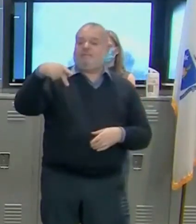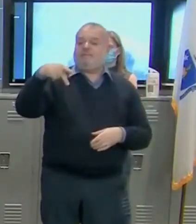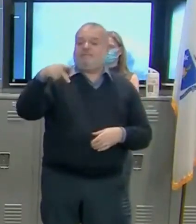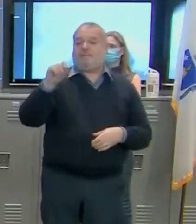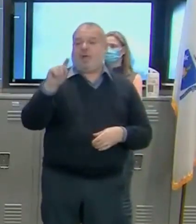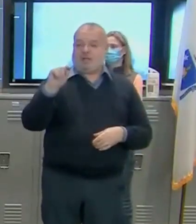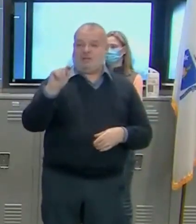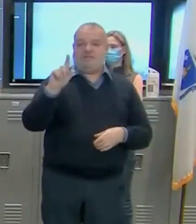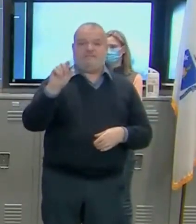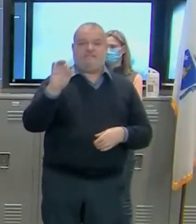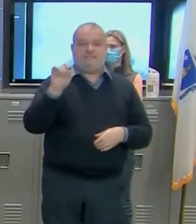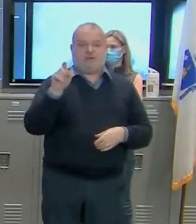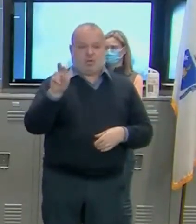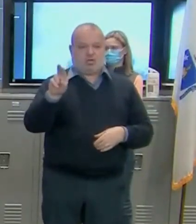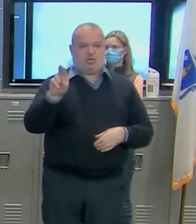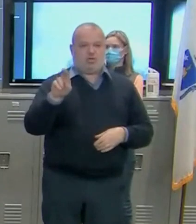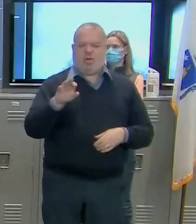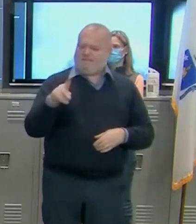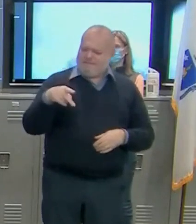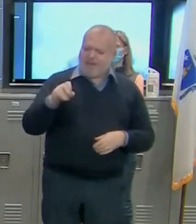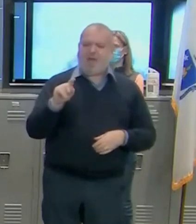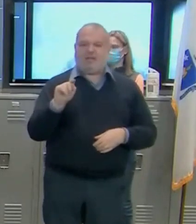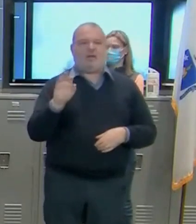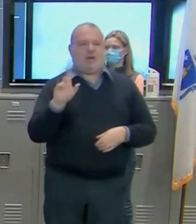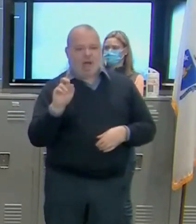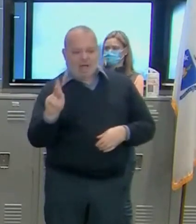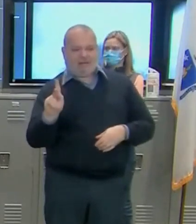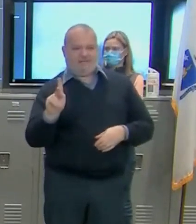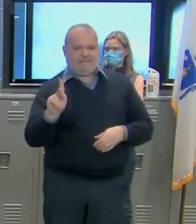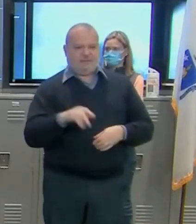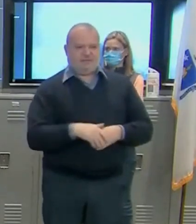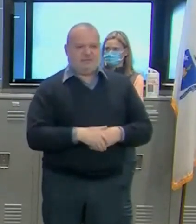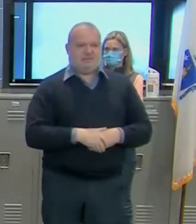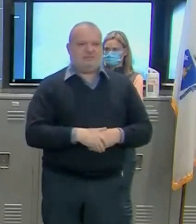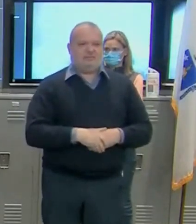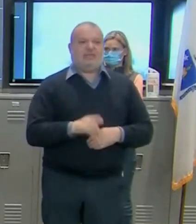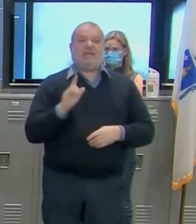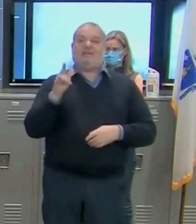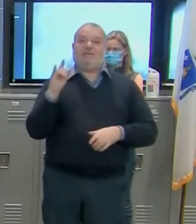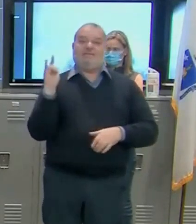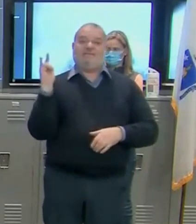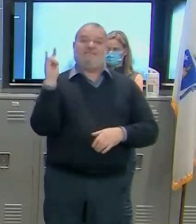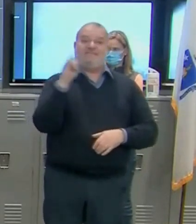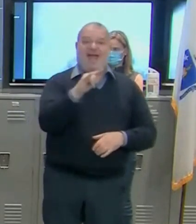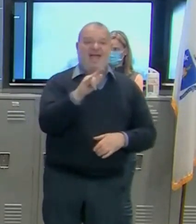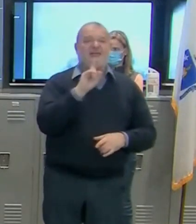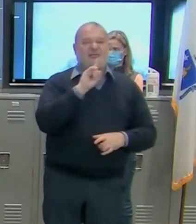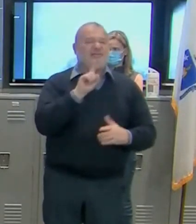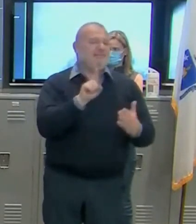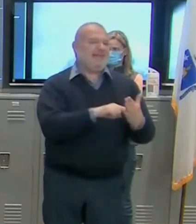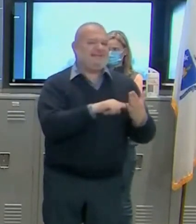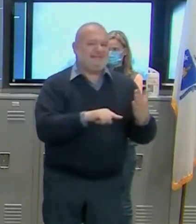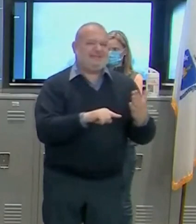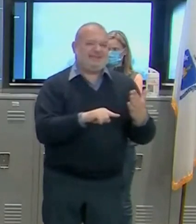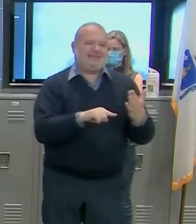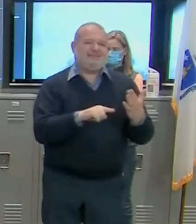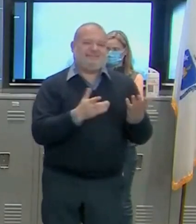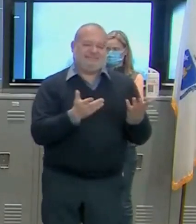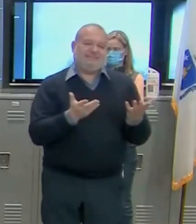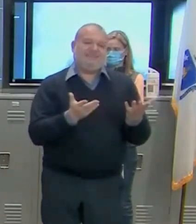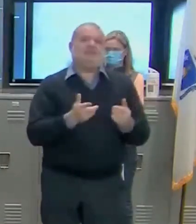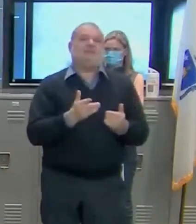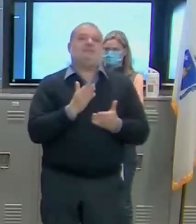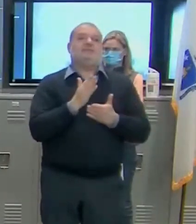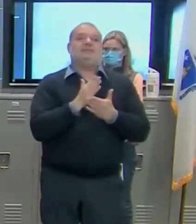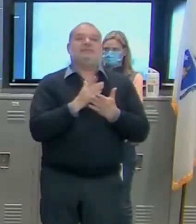Massport continues to advise travelers flying to check with their airlines about Sunday flights, as some airlines have already